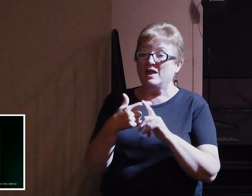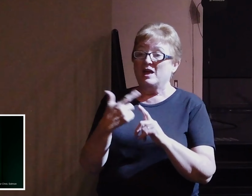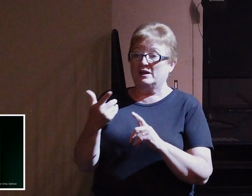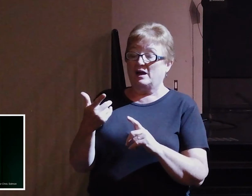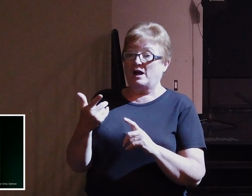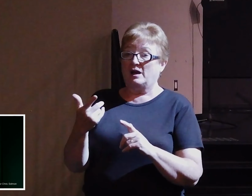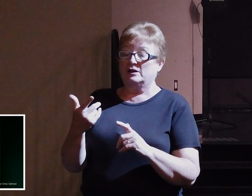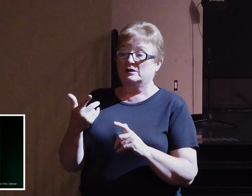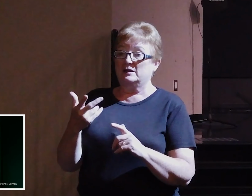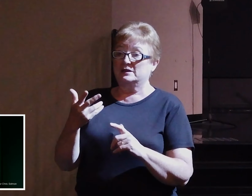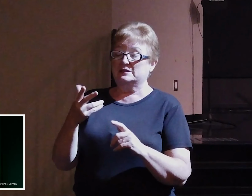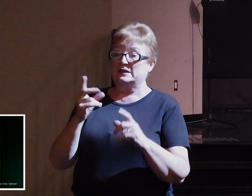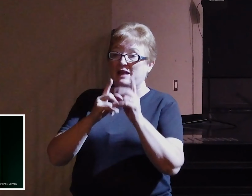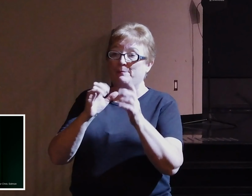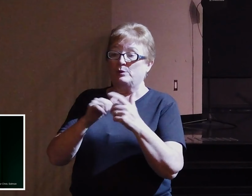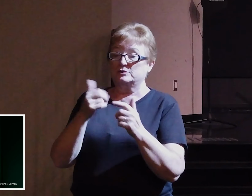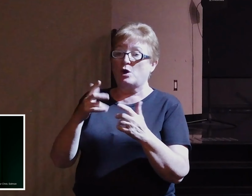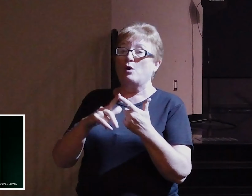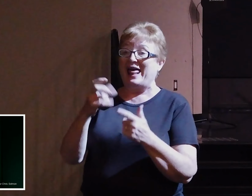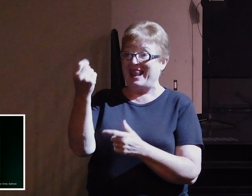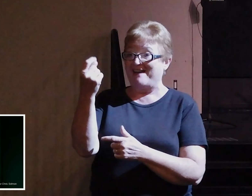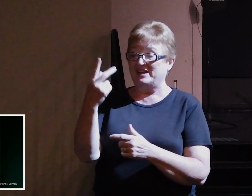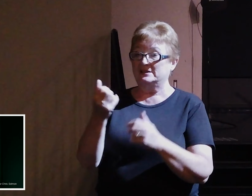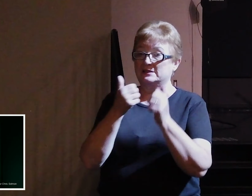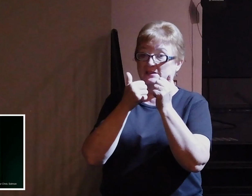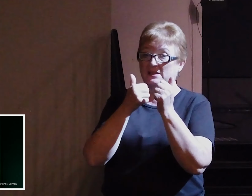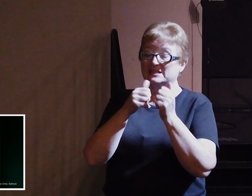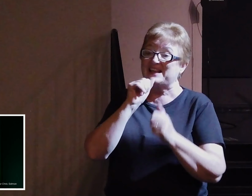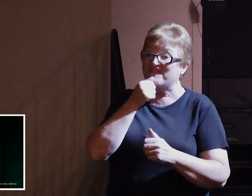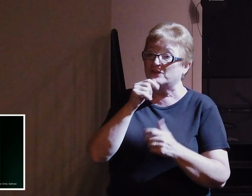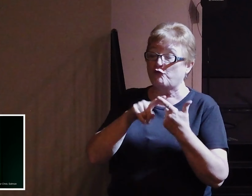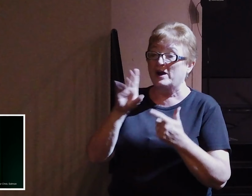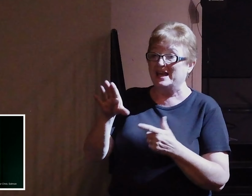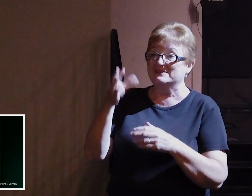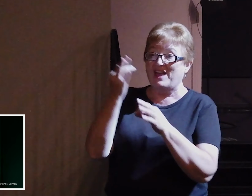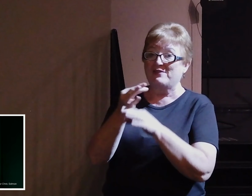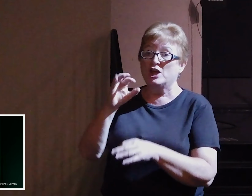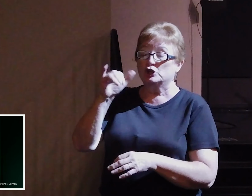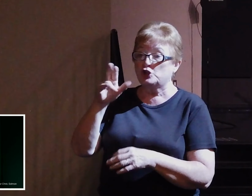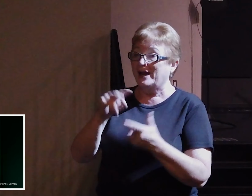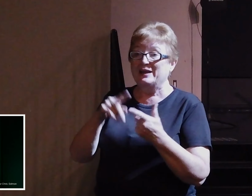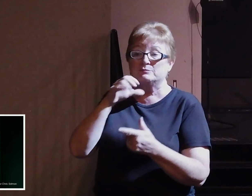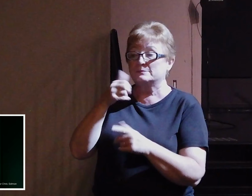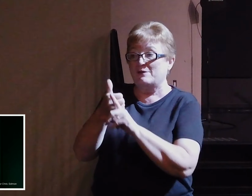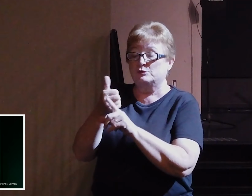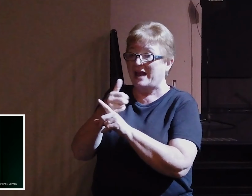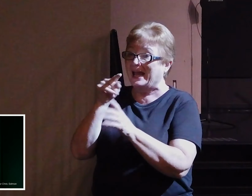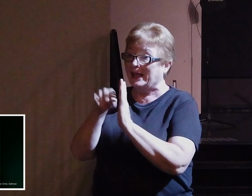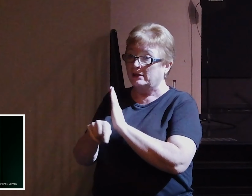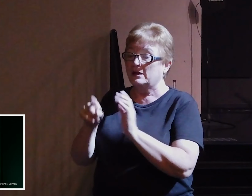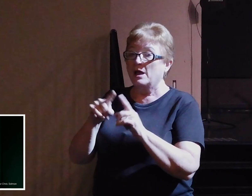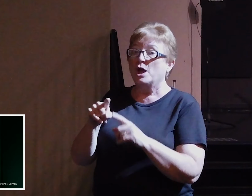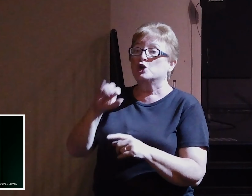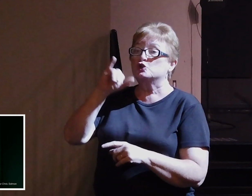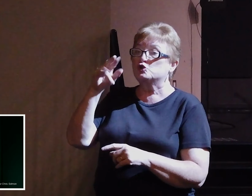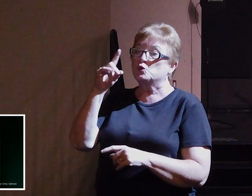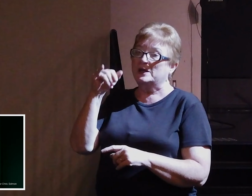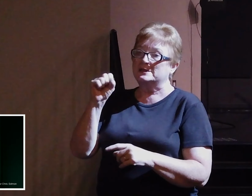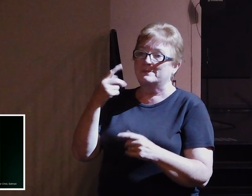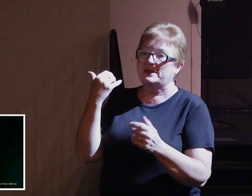faith. 11 suffered. John suffered for his faith. Apparently, he wasn't martyred. Judas abandoned.